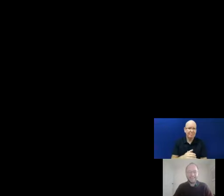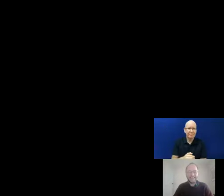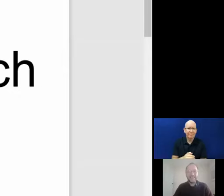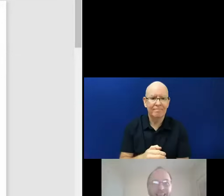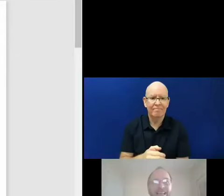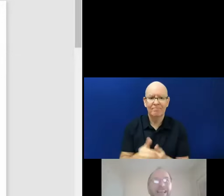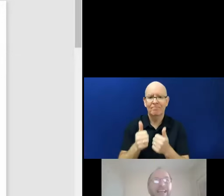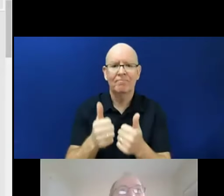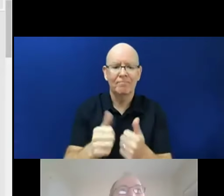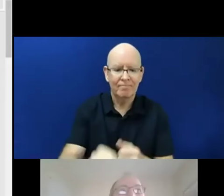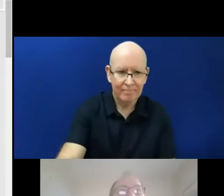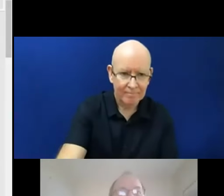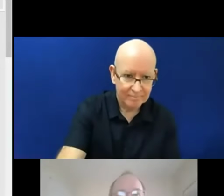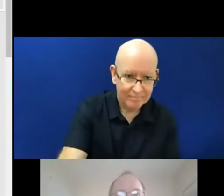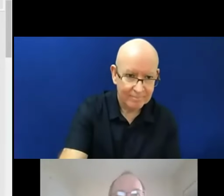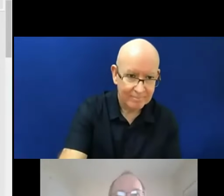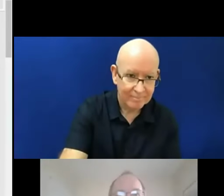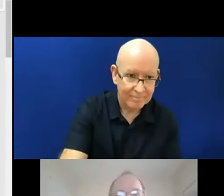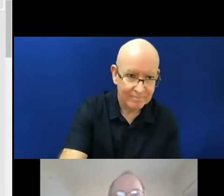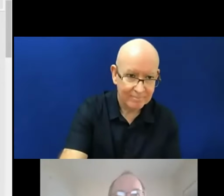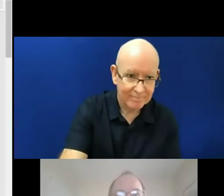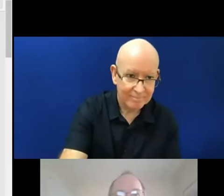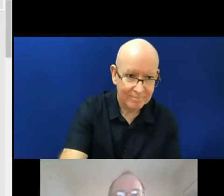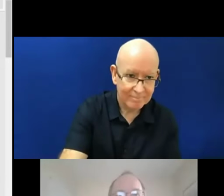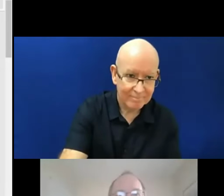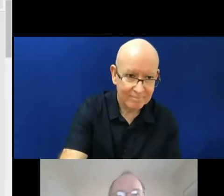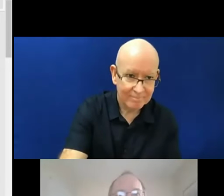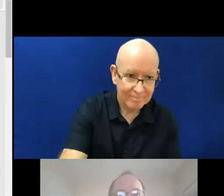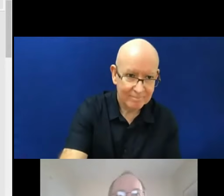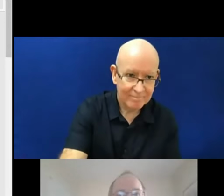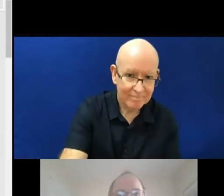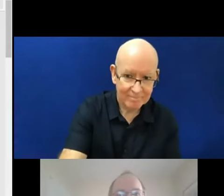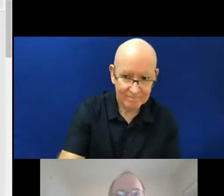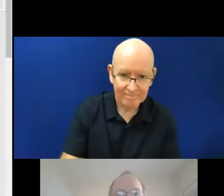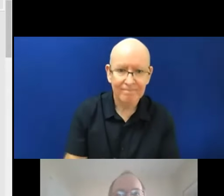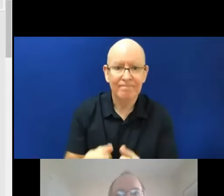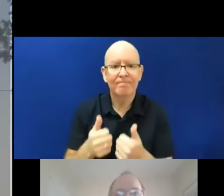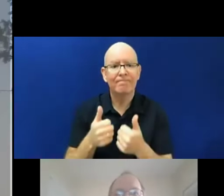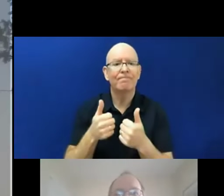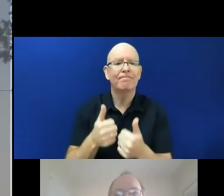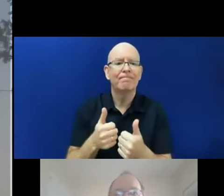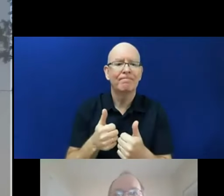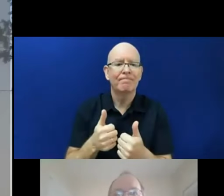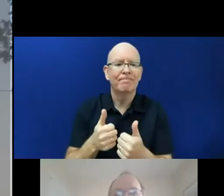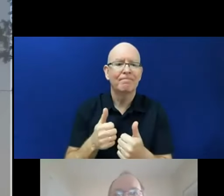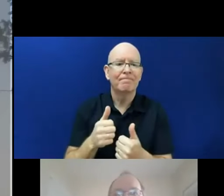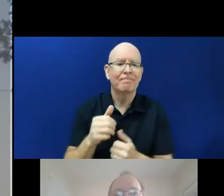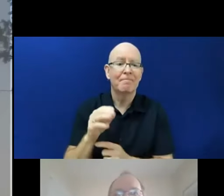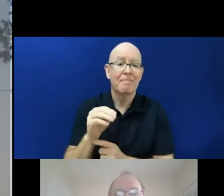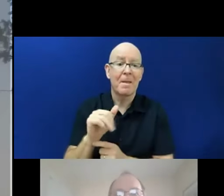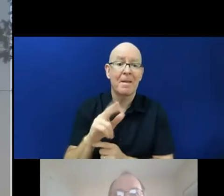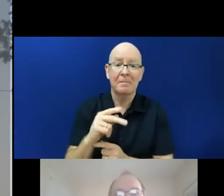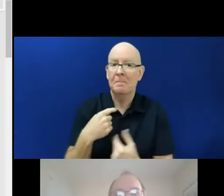too. There we go. Now let's see. Can you hear me? Yes, Mark. Oh,